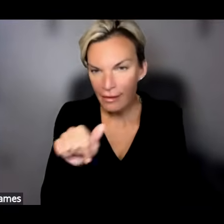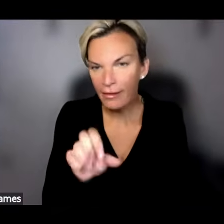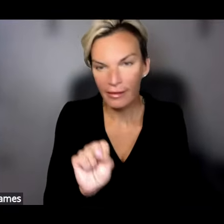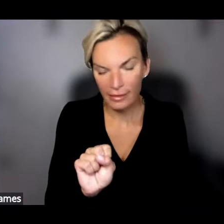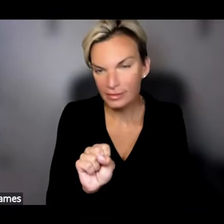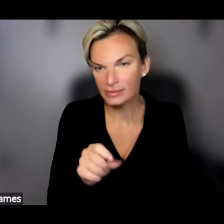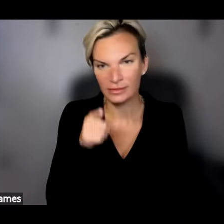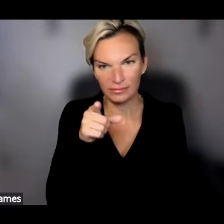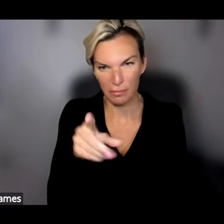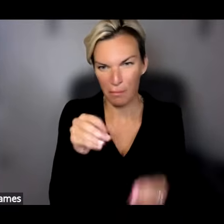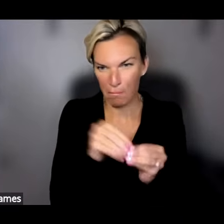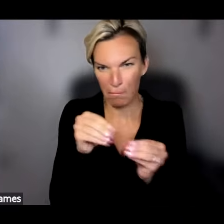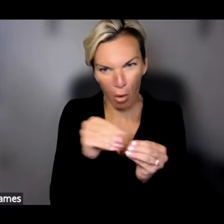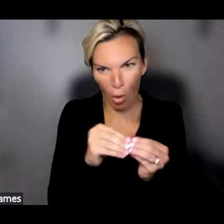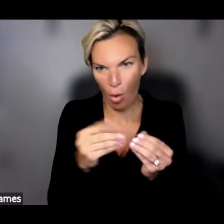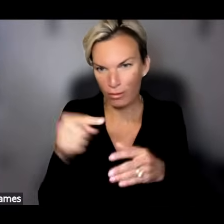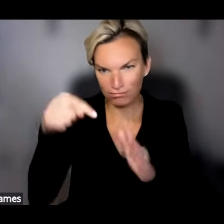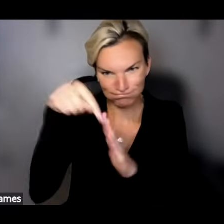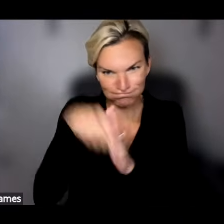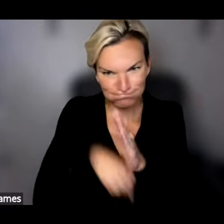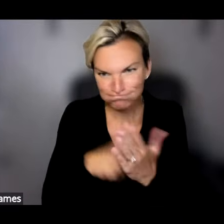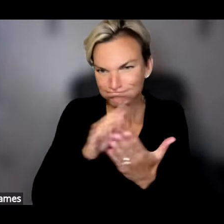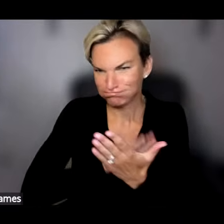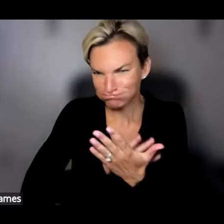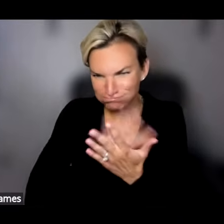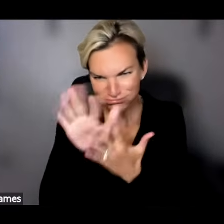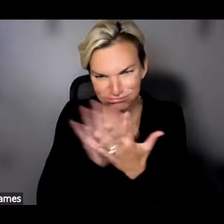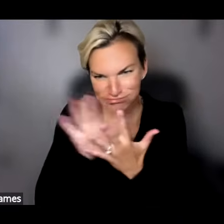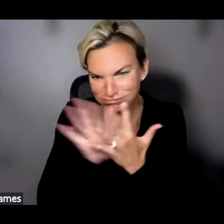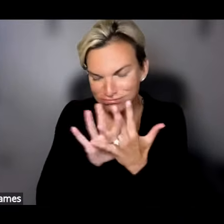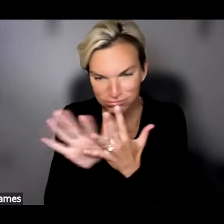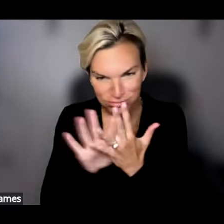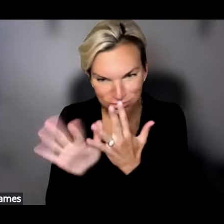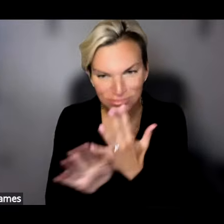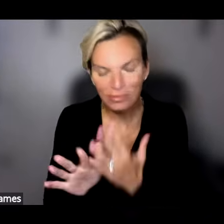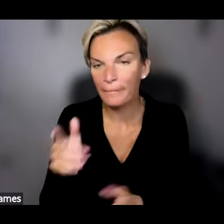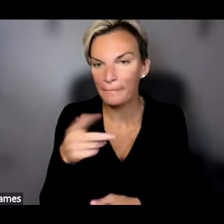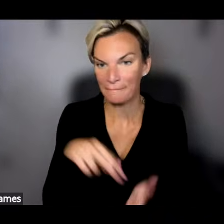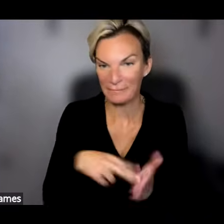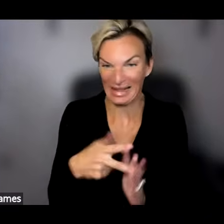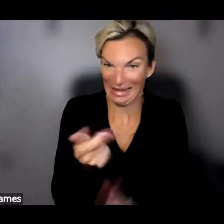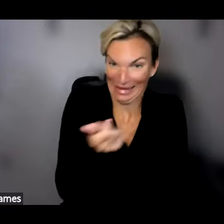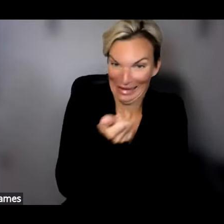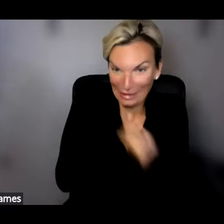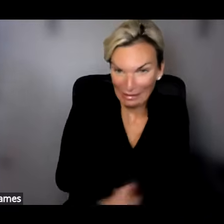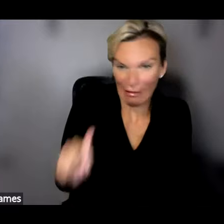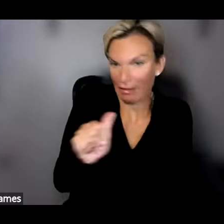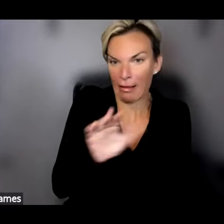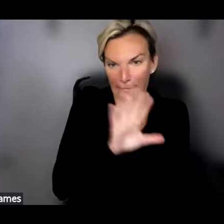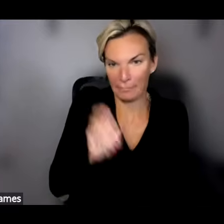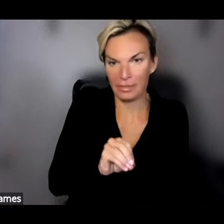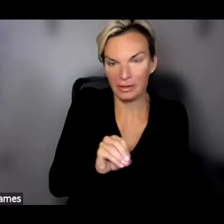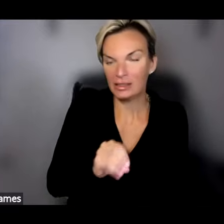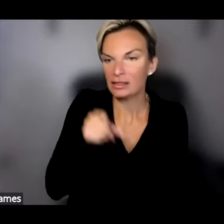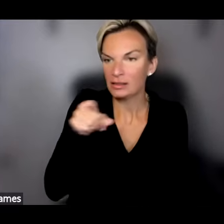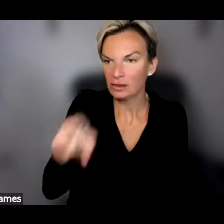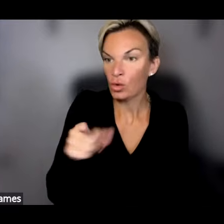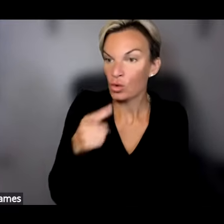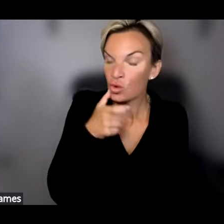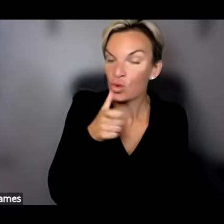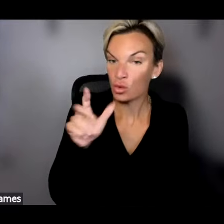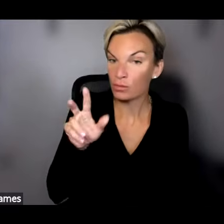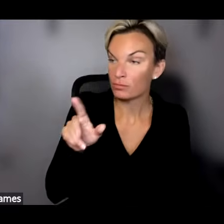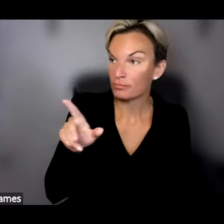very well, Mr. Chair, that this applies to companies doing over $250,000 of work with the state